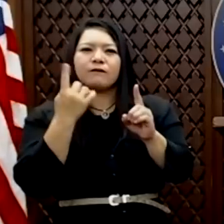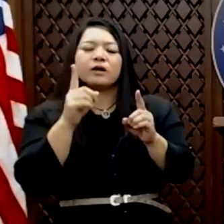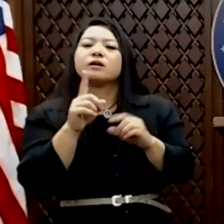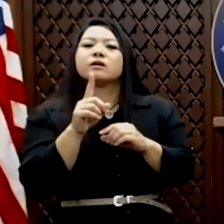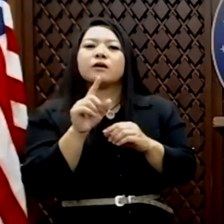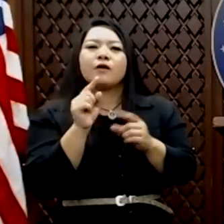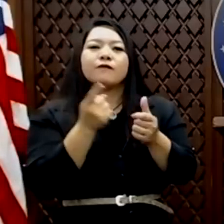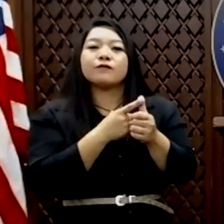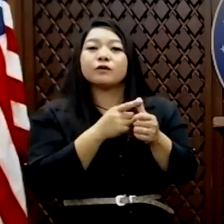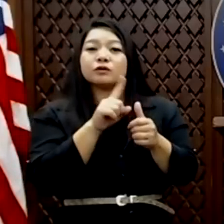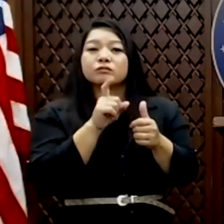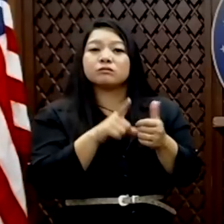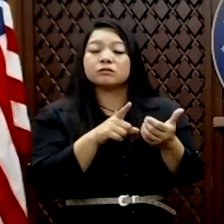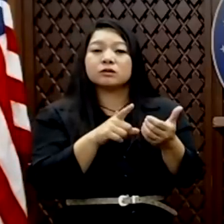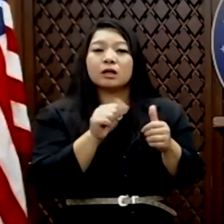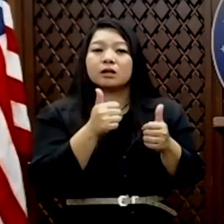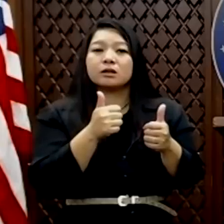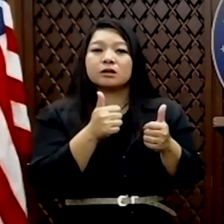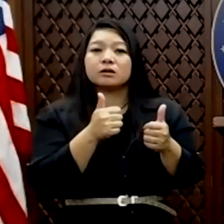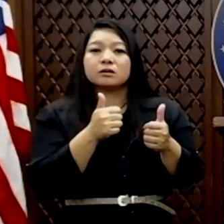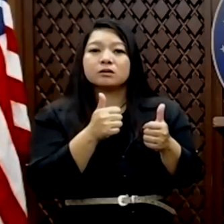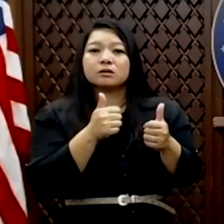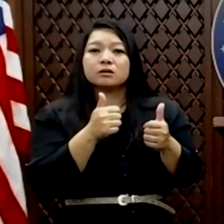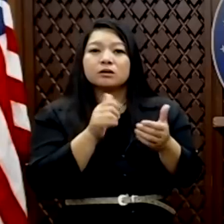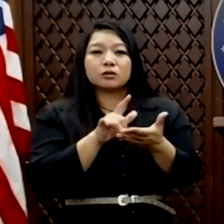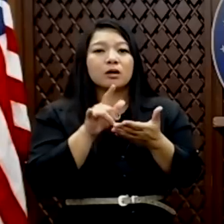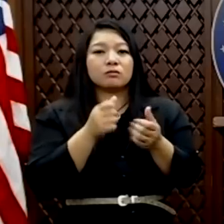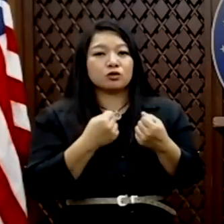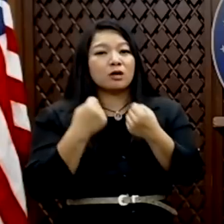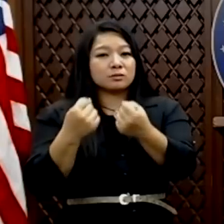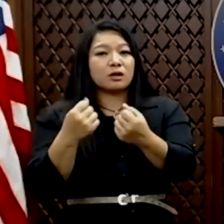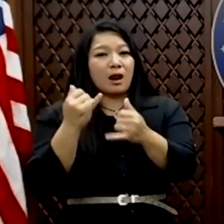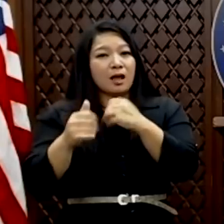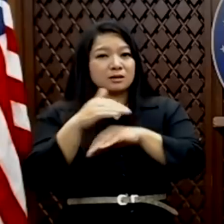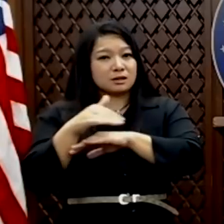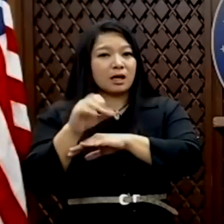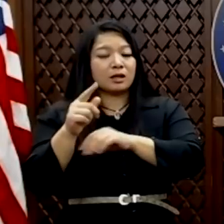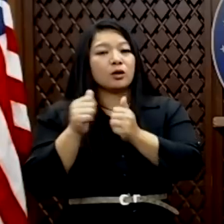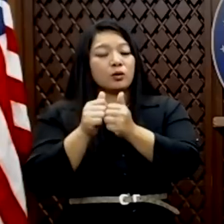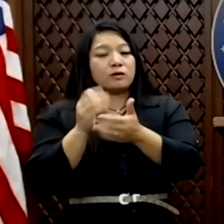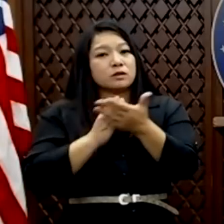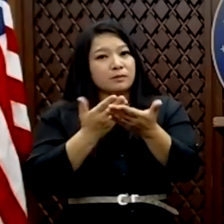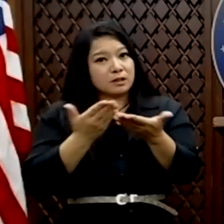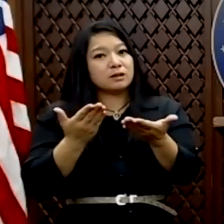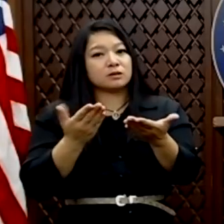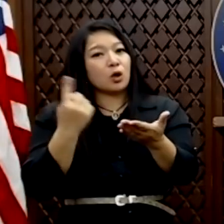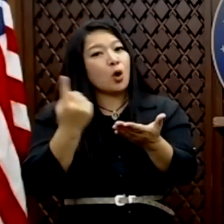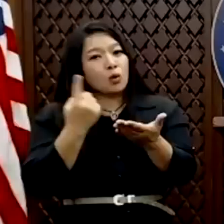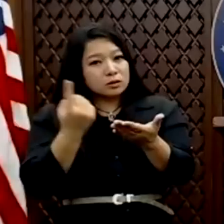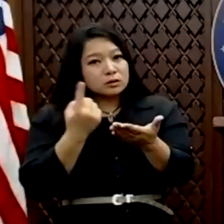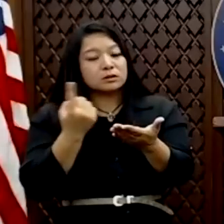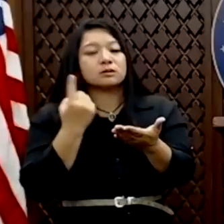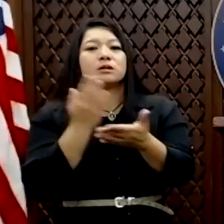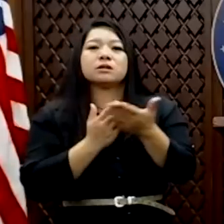question was, were there any issues during the transportation last night? And with the logistics operation, there's always